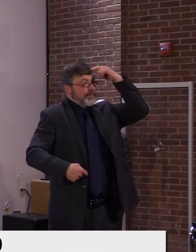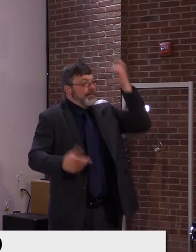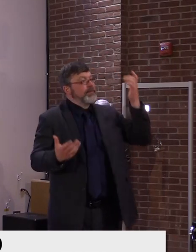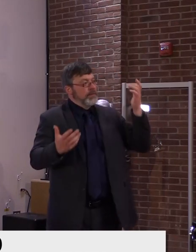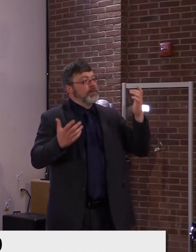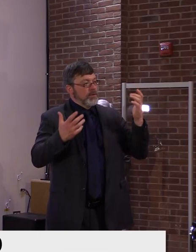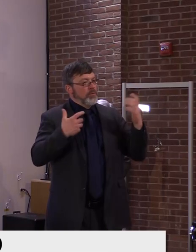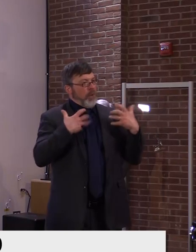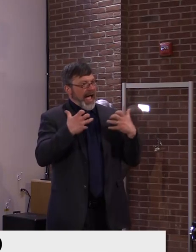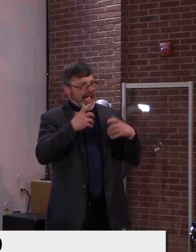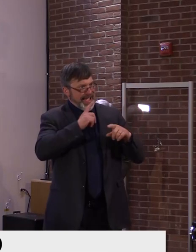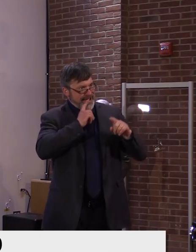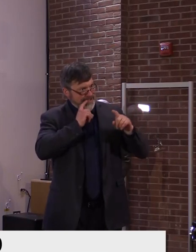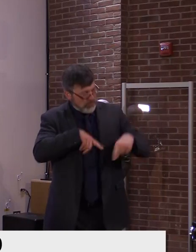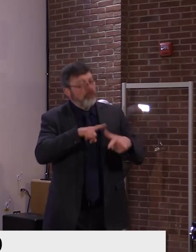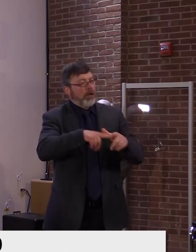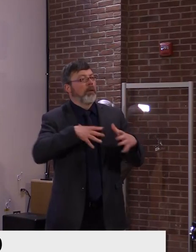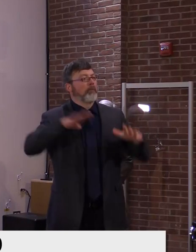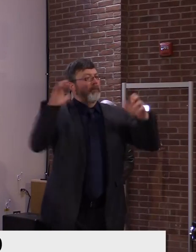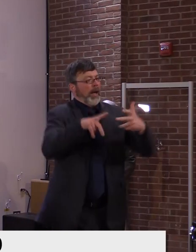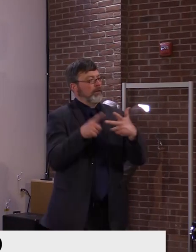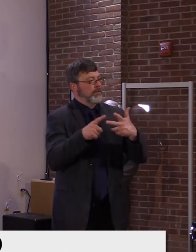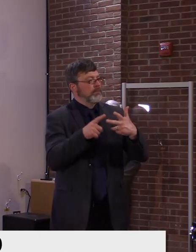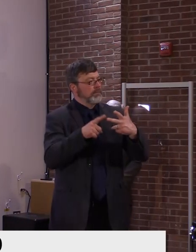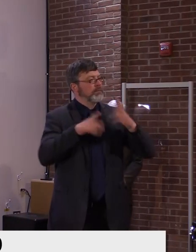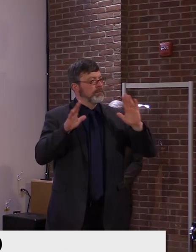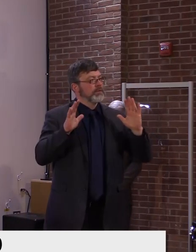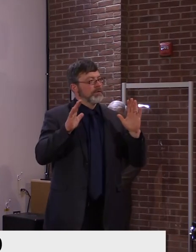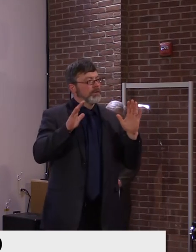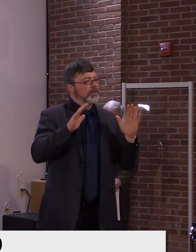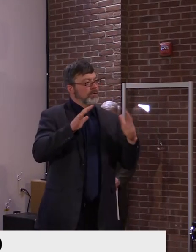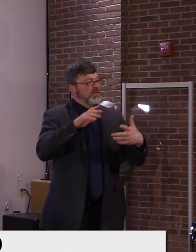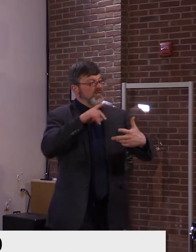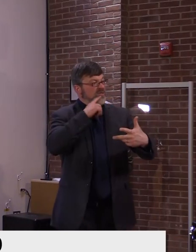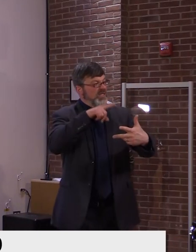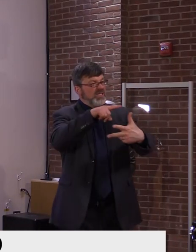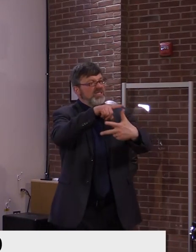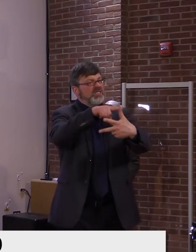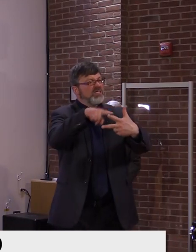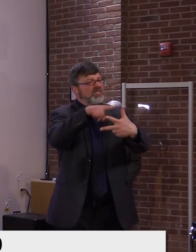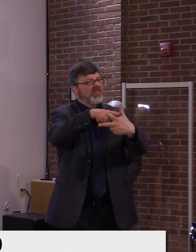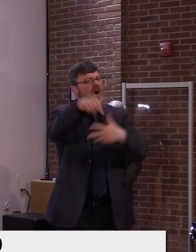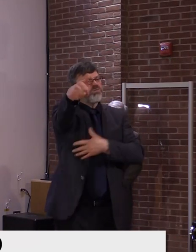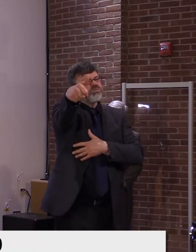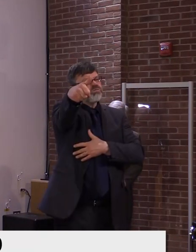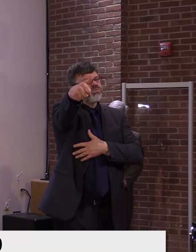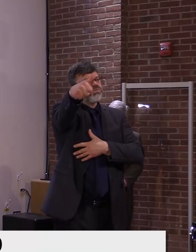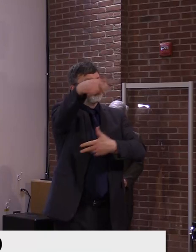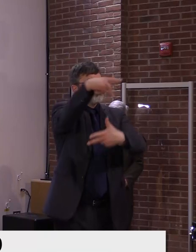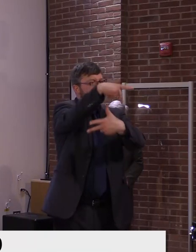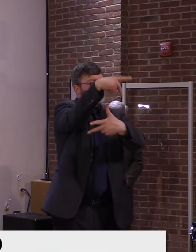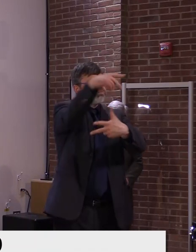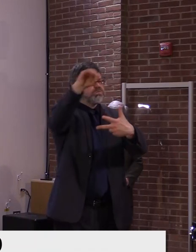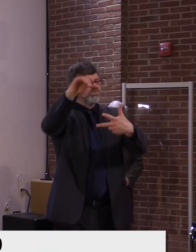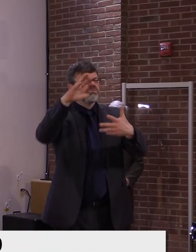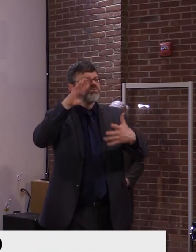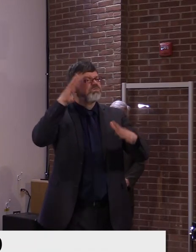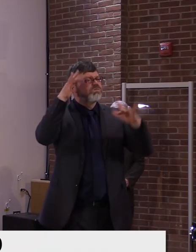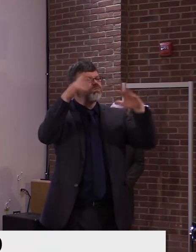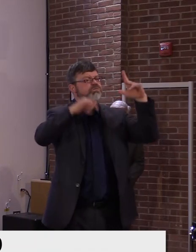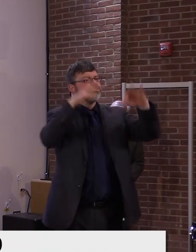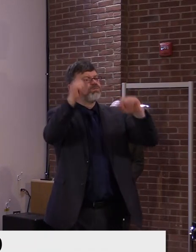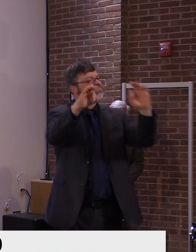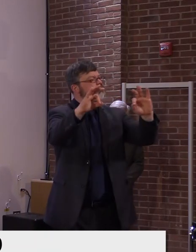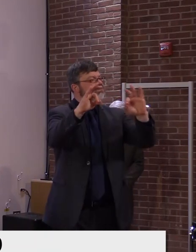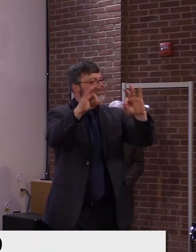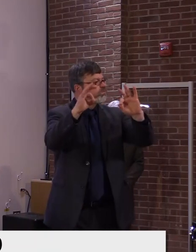seen nothing with the Pfizer, Moderna, in terms of any reactions, and we haven't seen anything with Johnson & Johnson in this